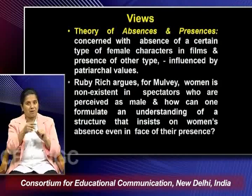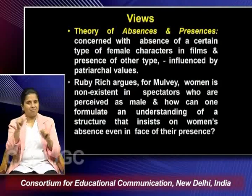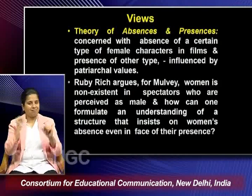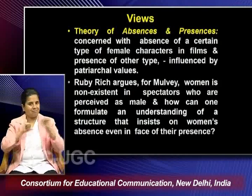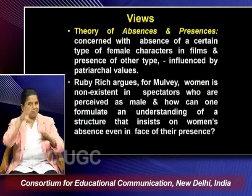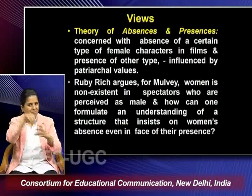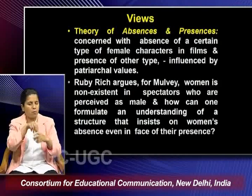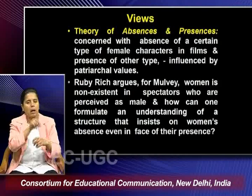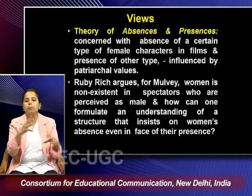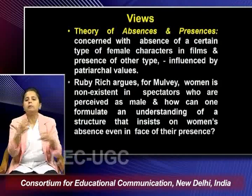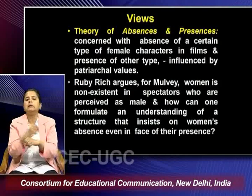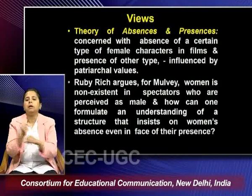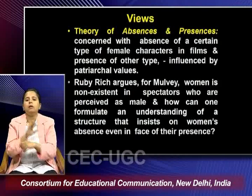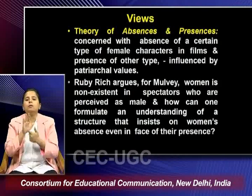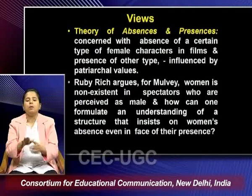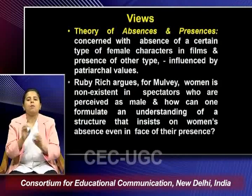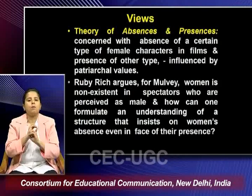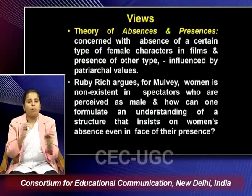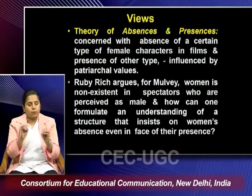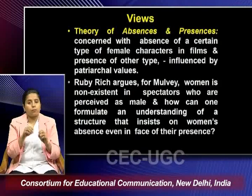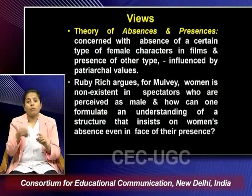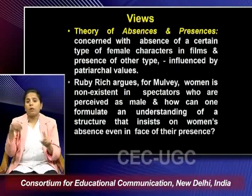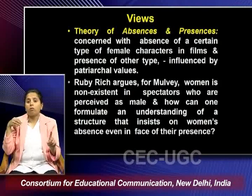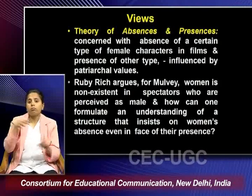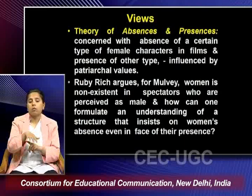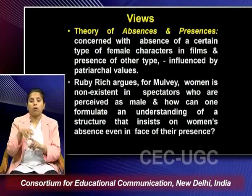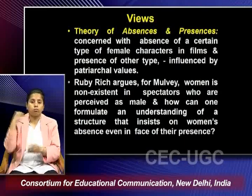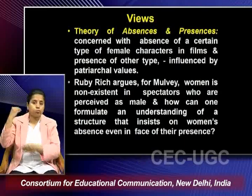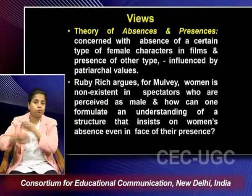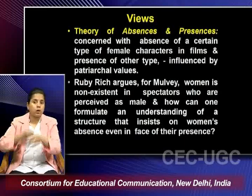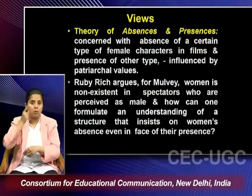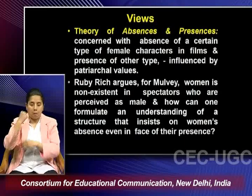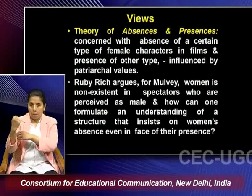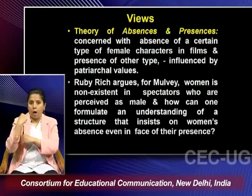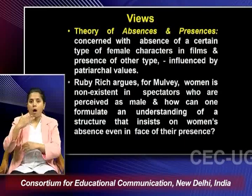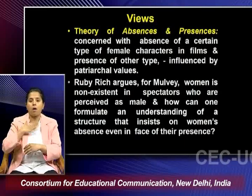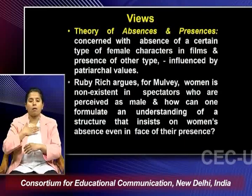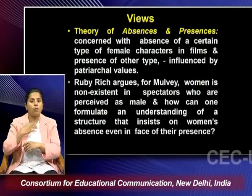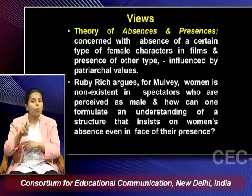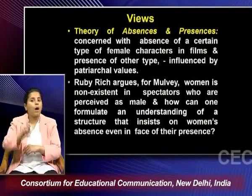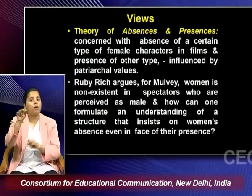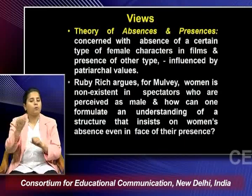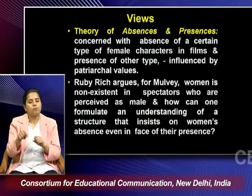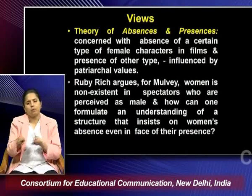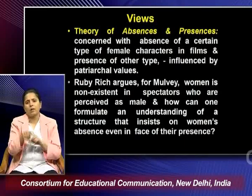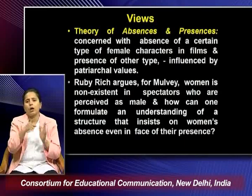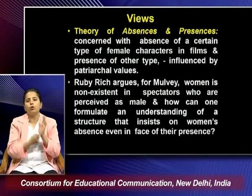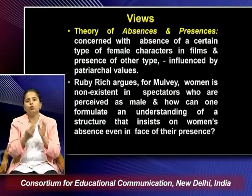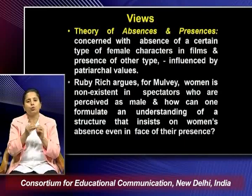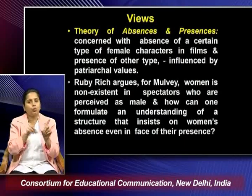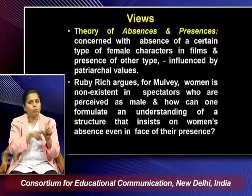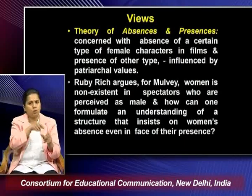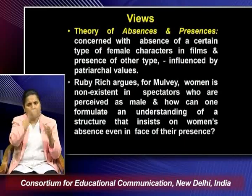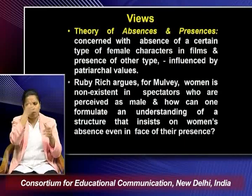and the presence of other type which is influenced by the patriarchal values. And scholars like Ruby Rich, they have argued that